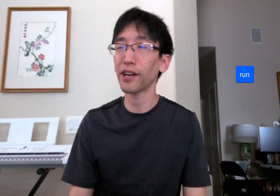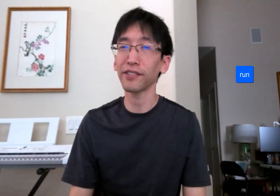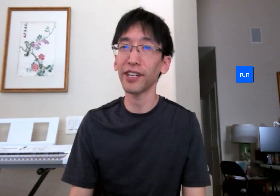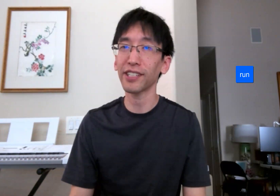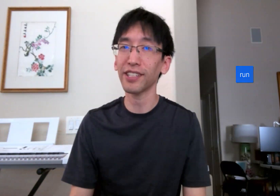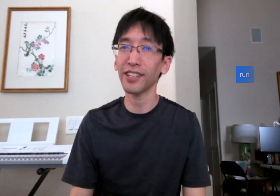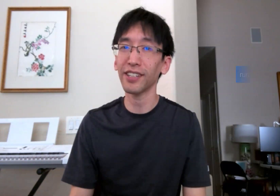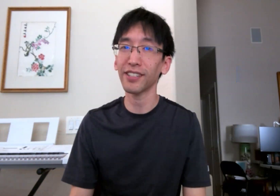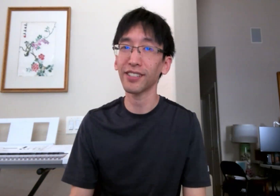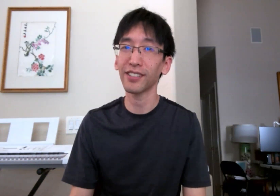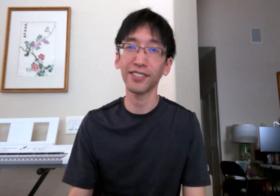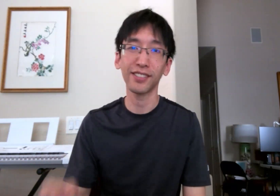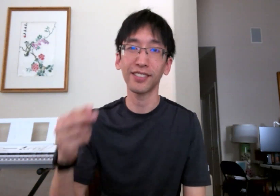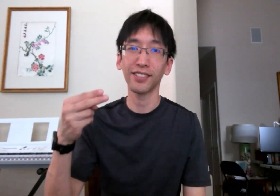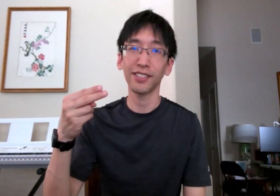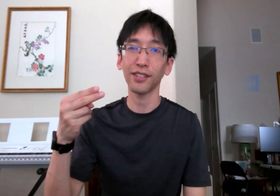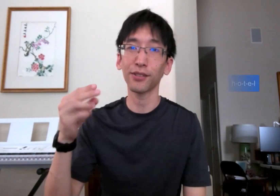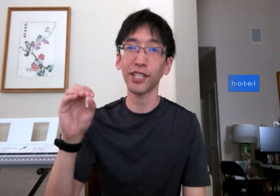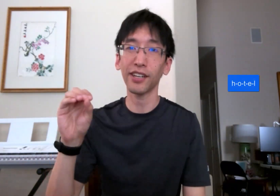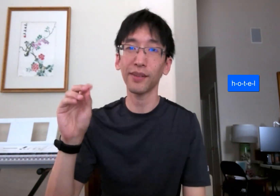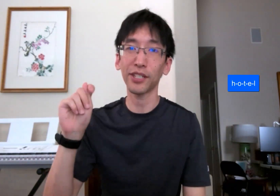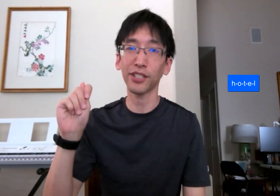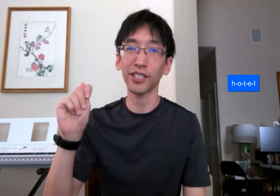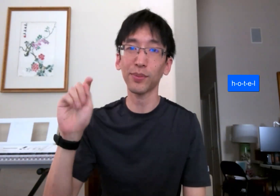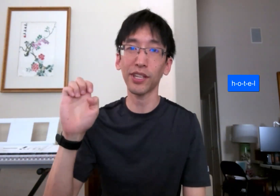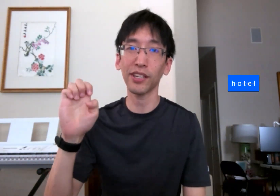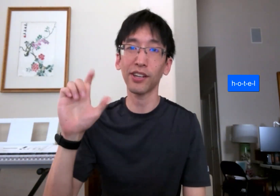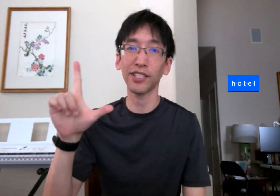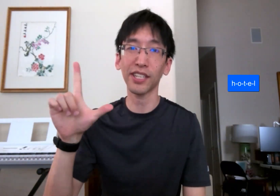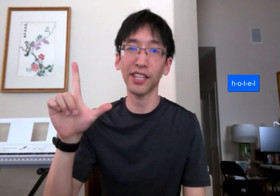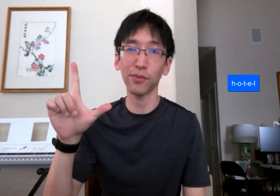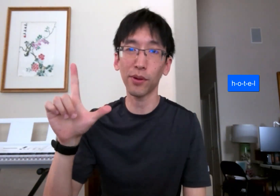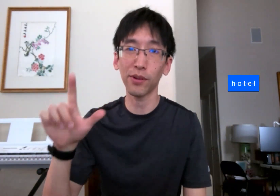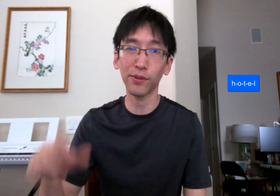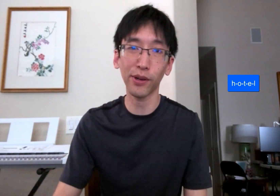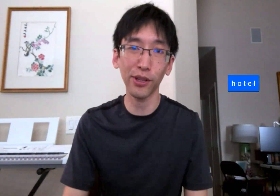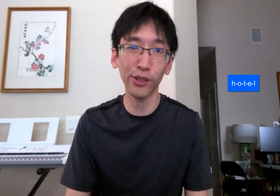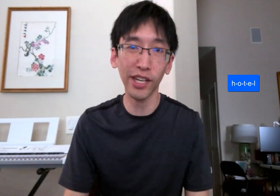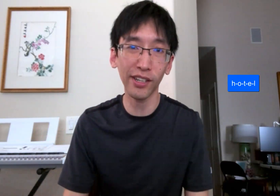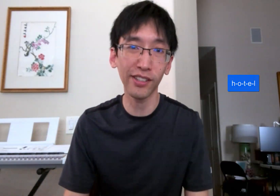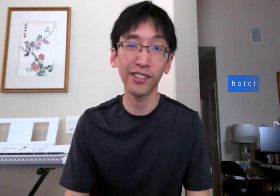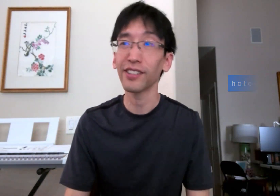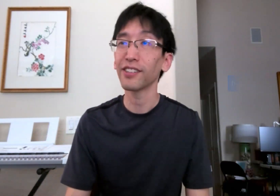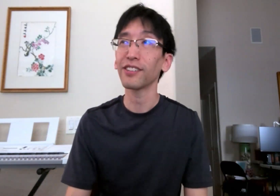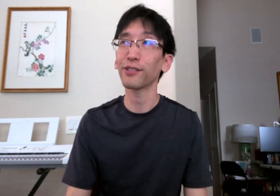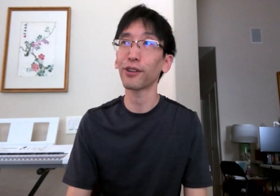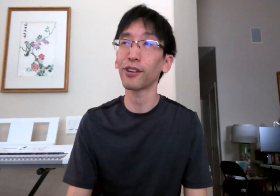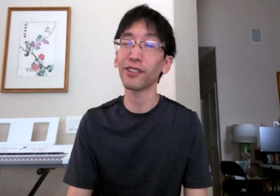run around like the hotel. I'm not sure how to spell that or how to sign that at the moment. We'd run around the hotel